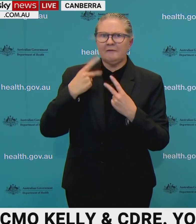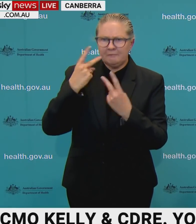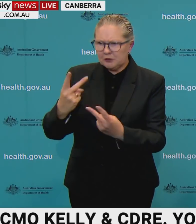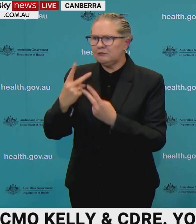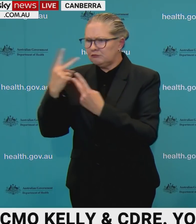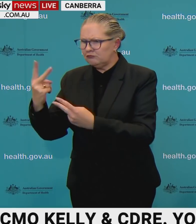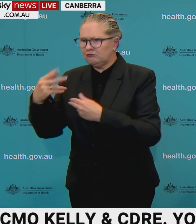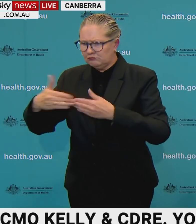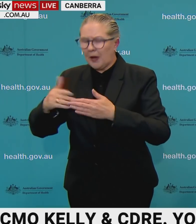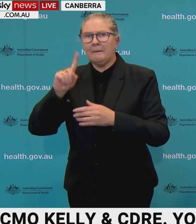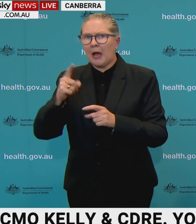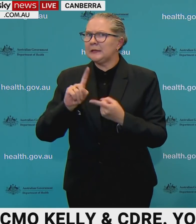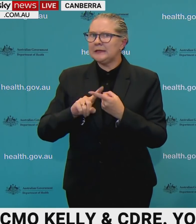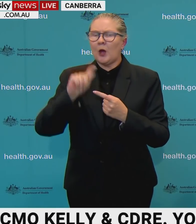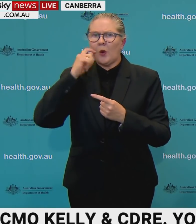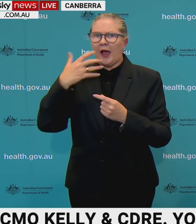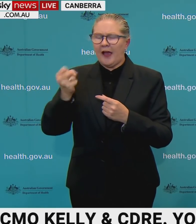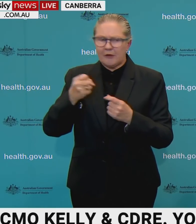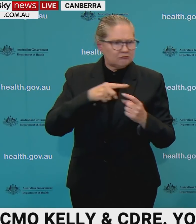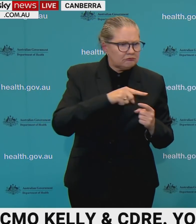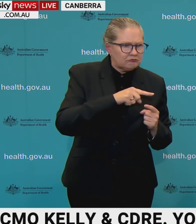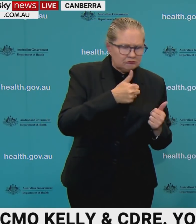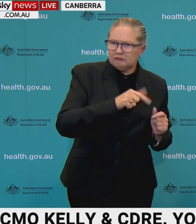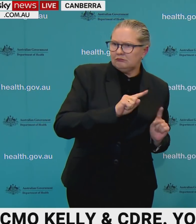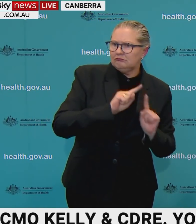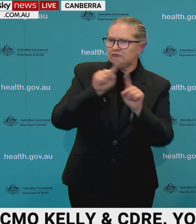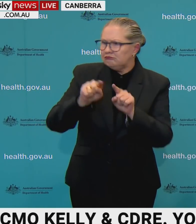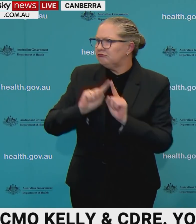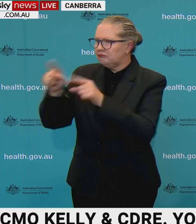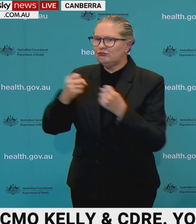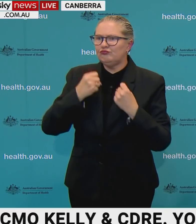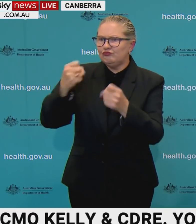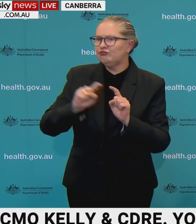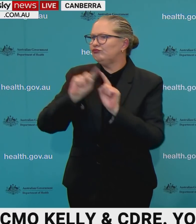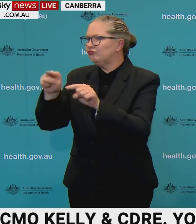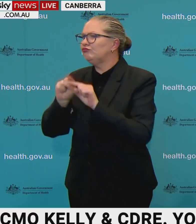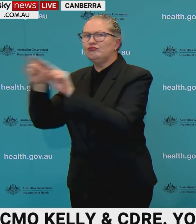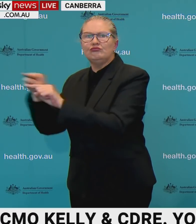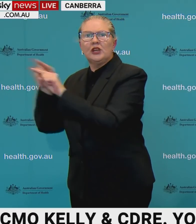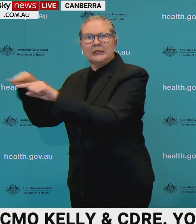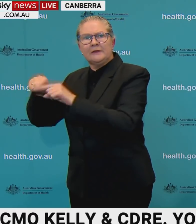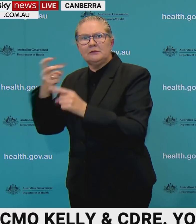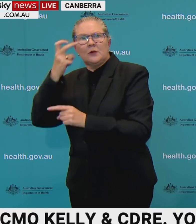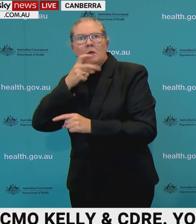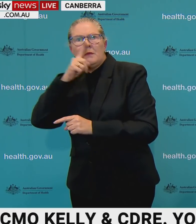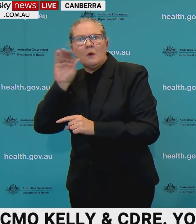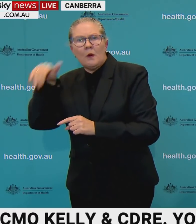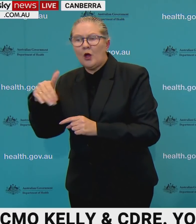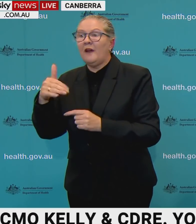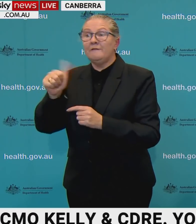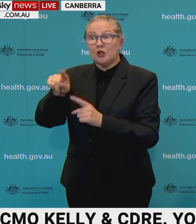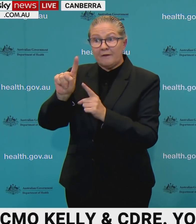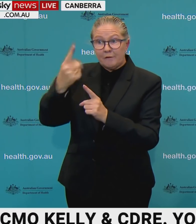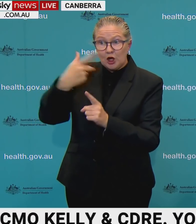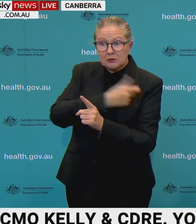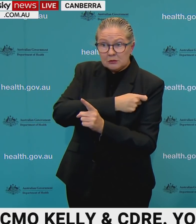also continuing on with our roving clinics. Those roving clinics will transit to residential aged care facilities who have already had a first dose